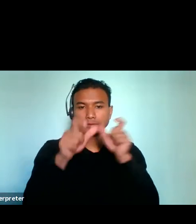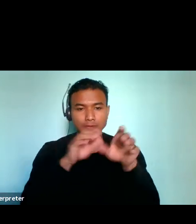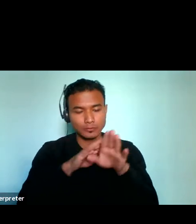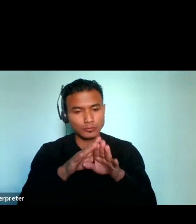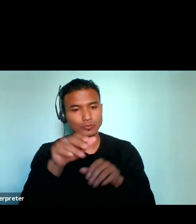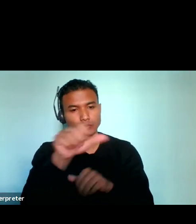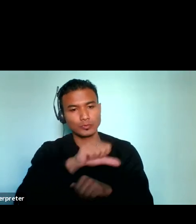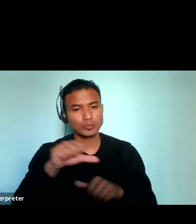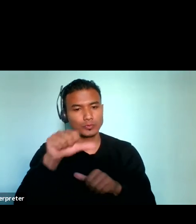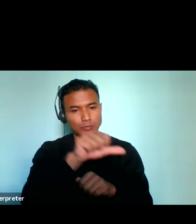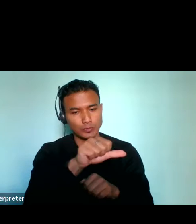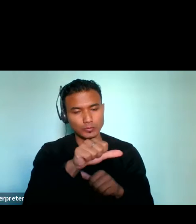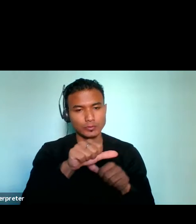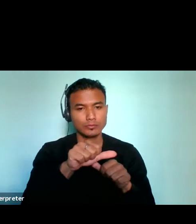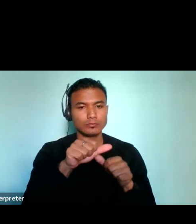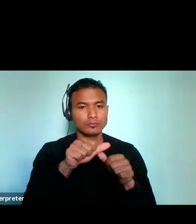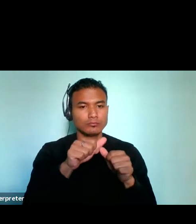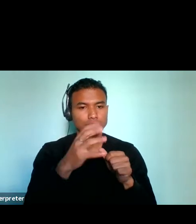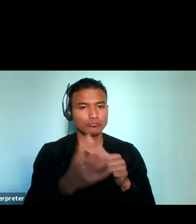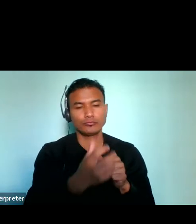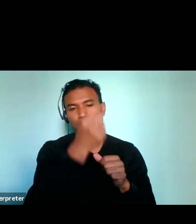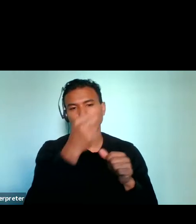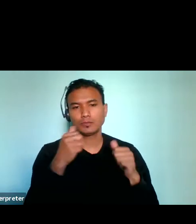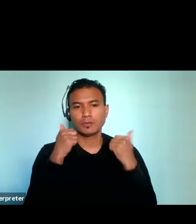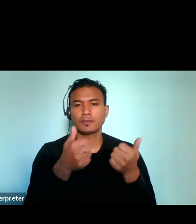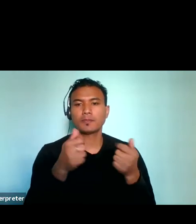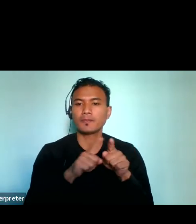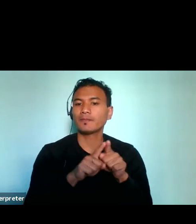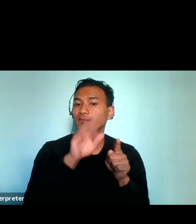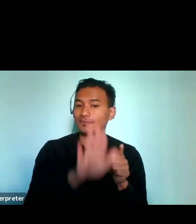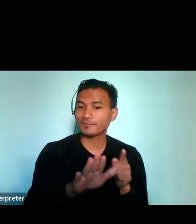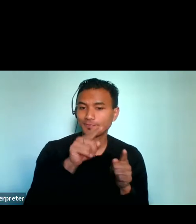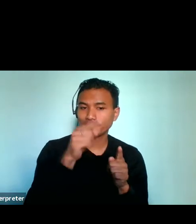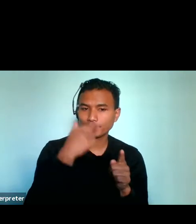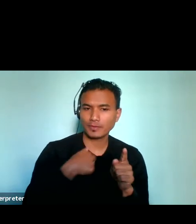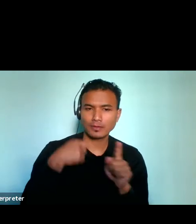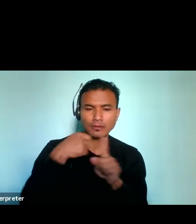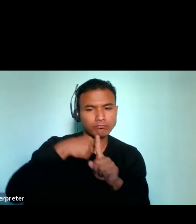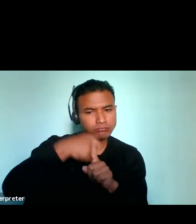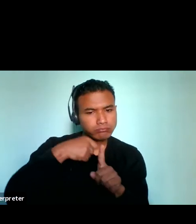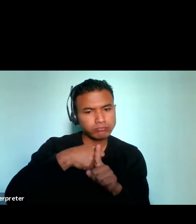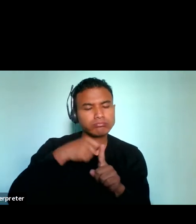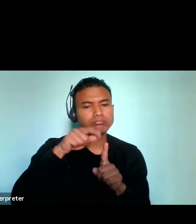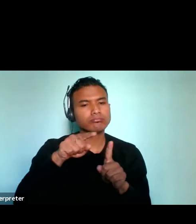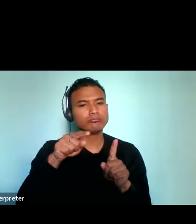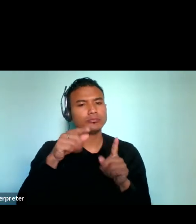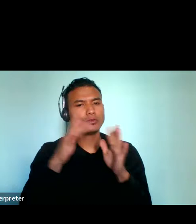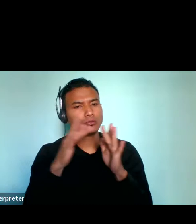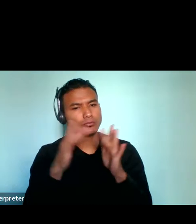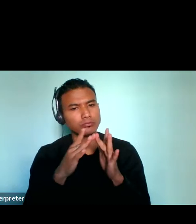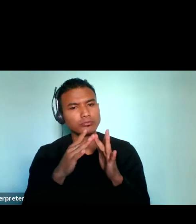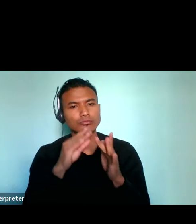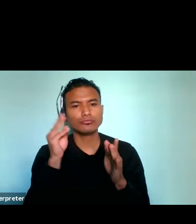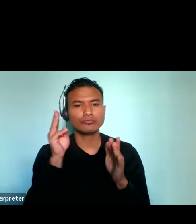movement are also taking that struggle ahead on land rights and on